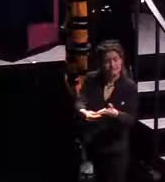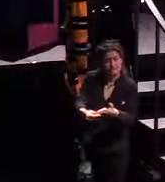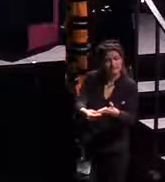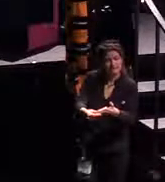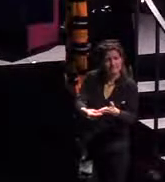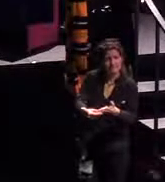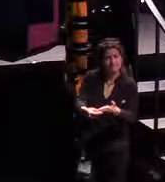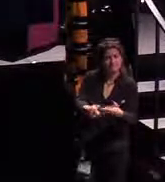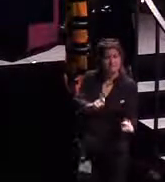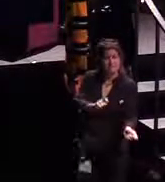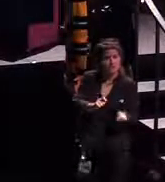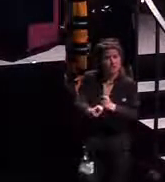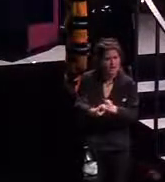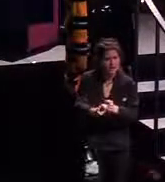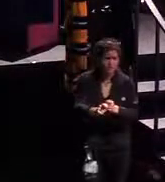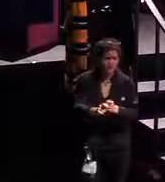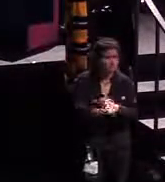Change isn't always a battle.